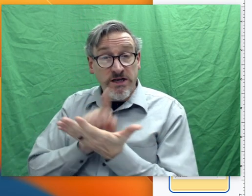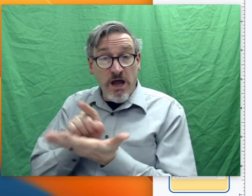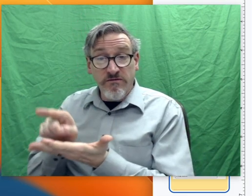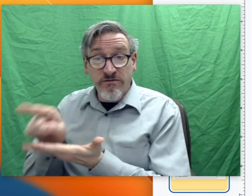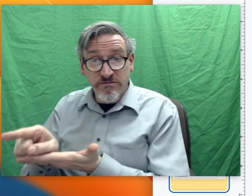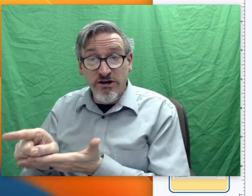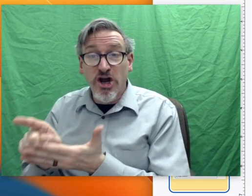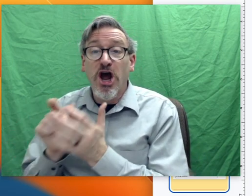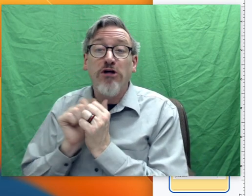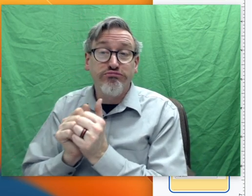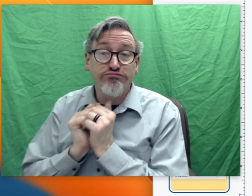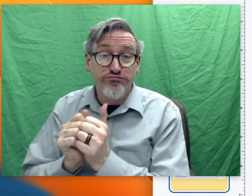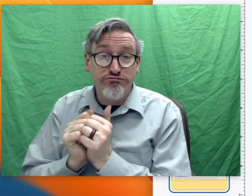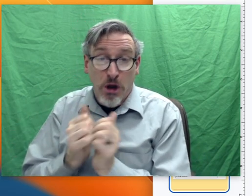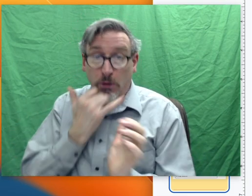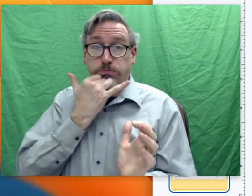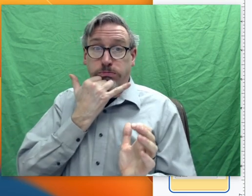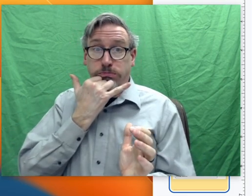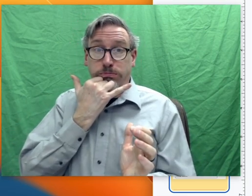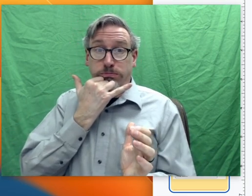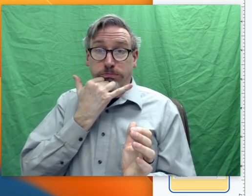Fall in love,